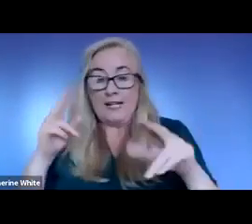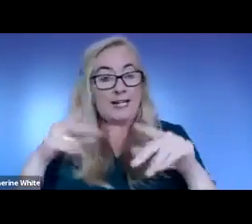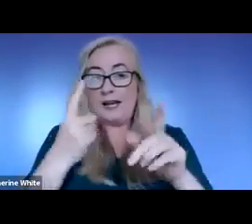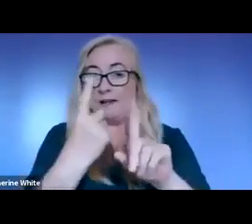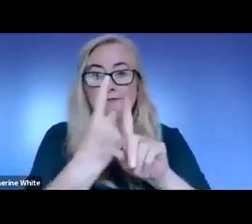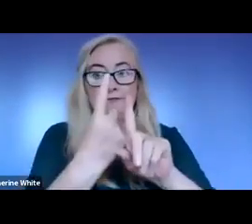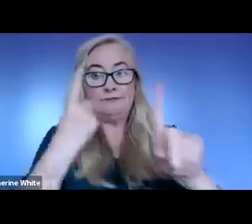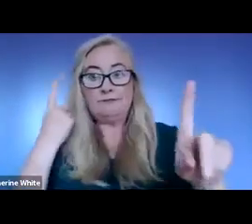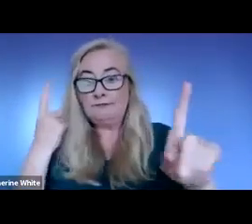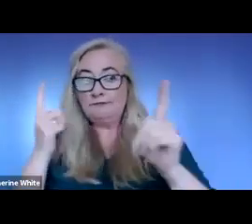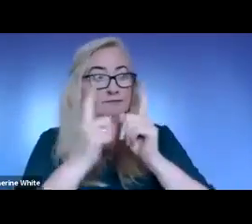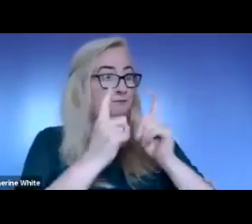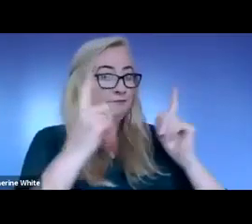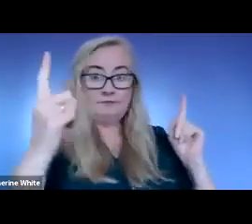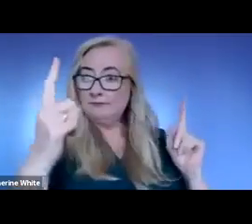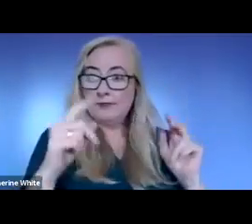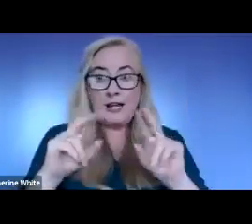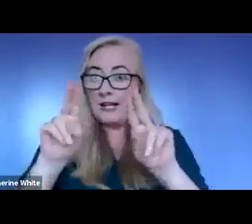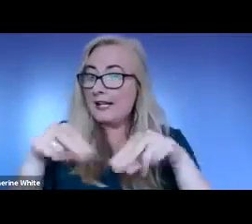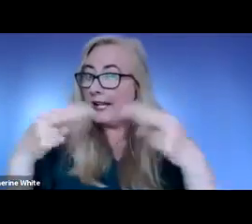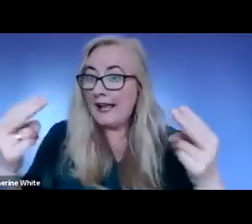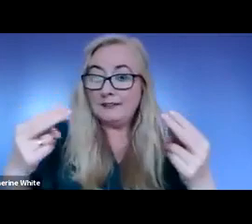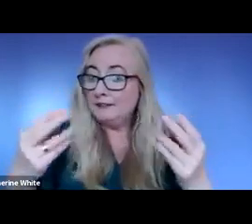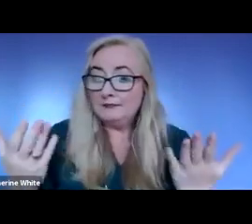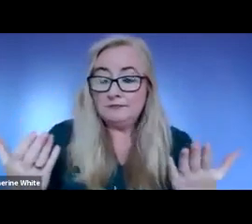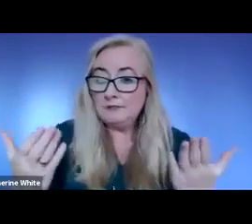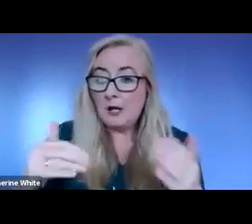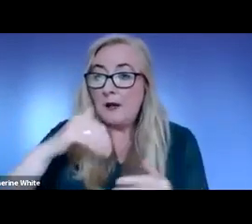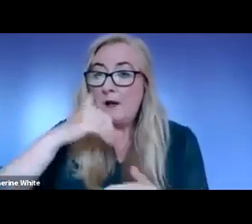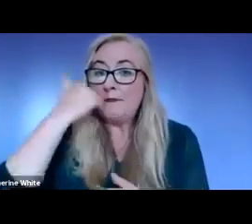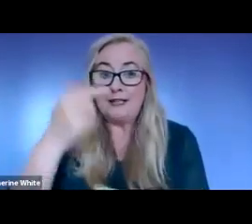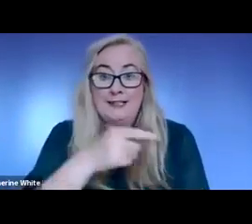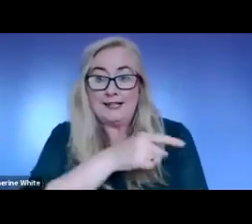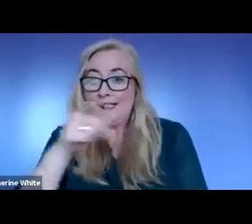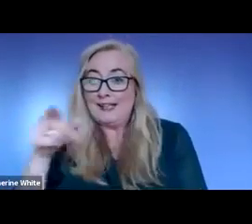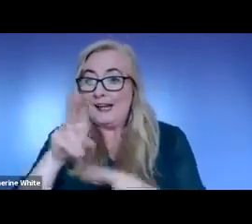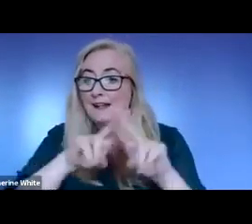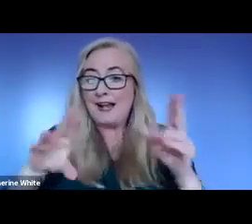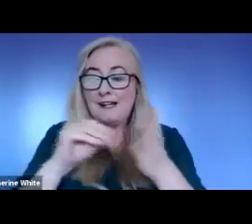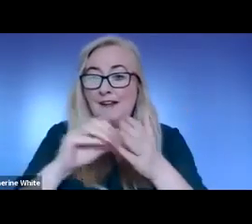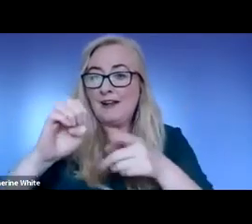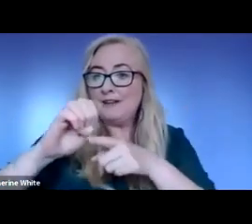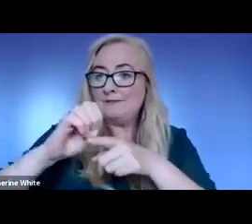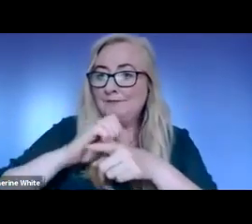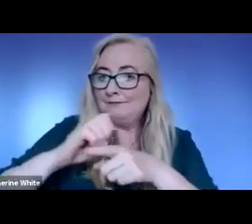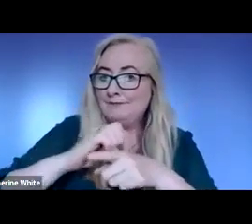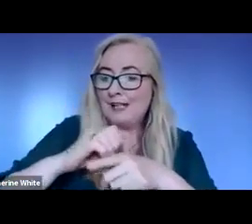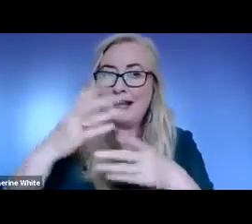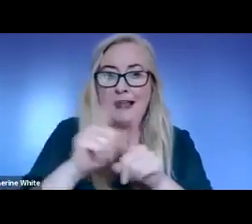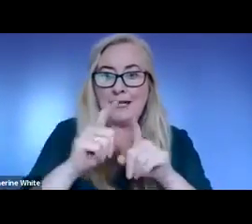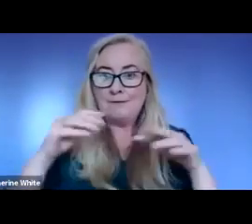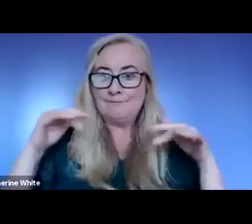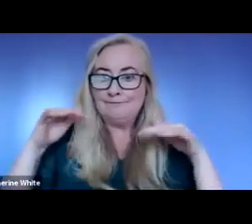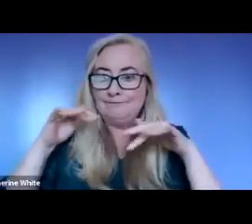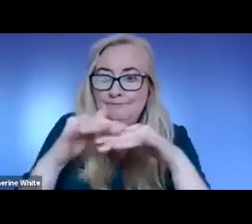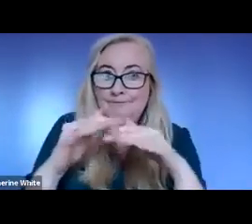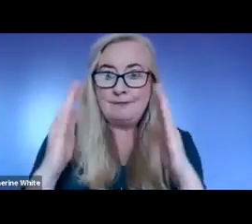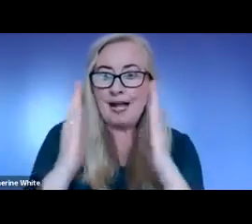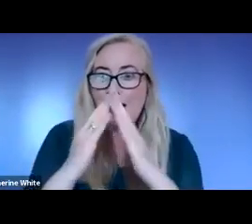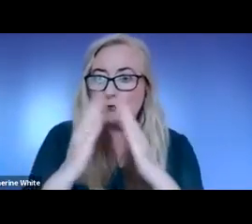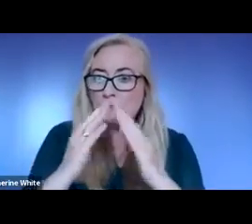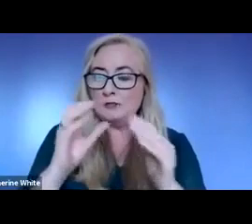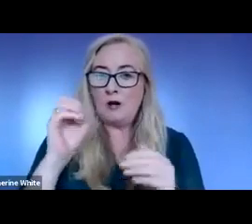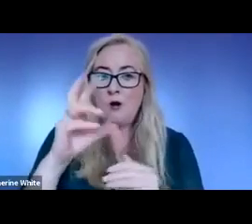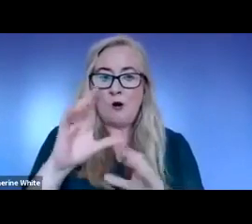any great effectiveness because they didn't have adequate facilities, they lived in overcrowded accommodation, they lived